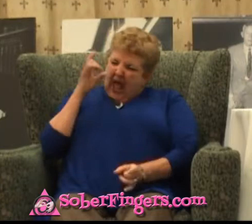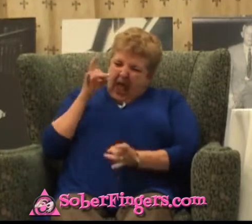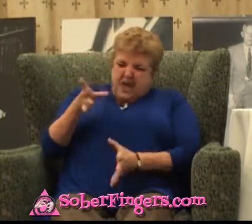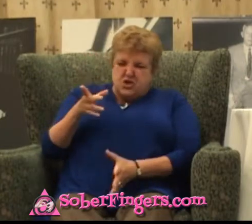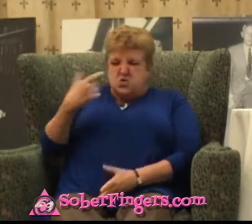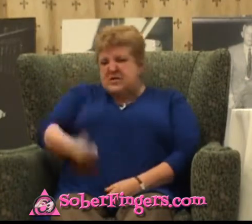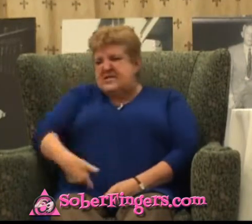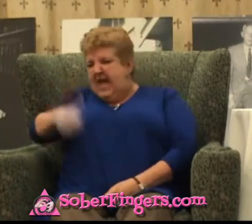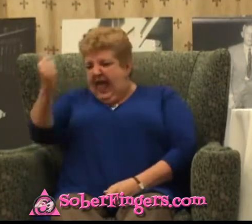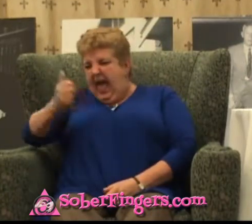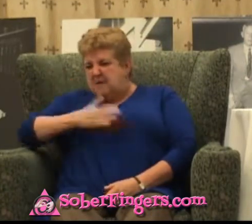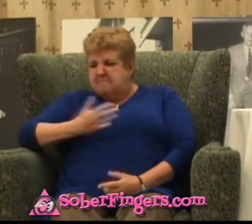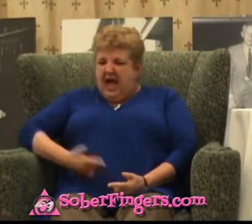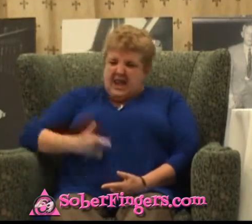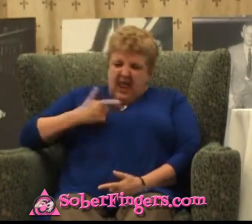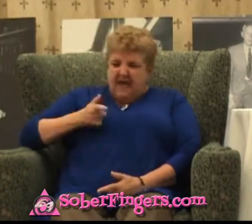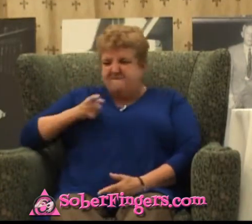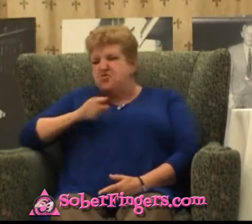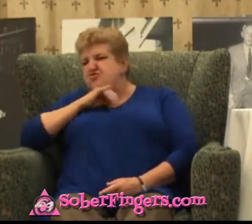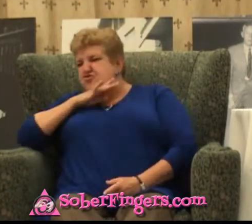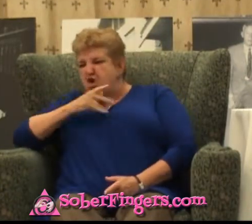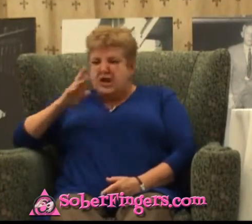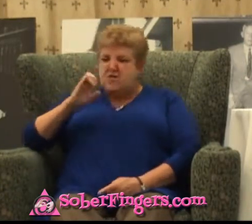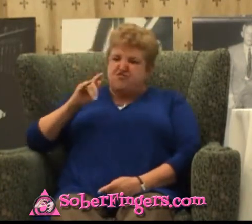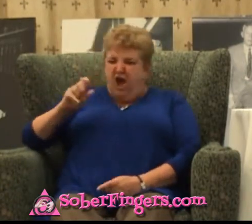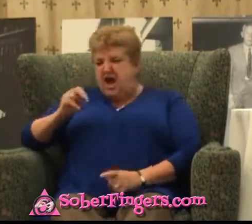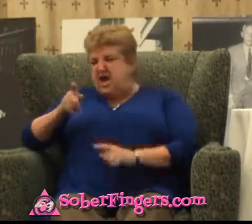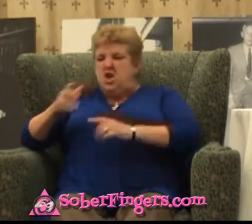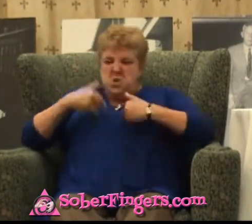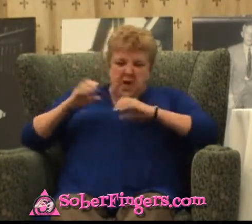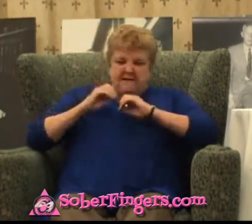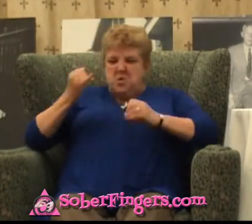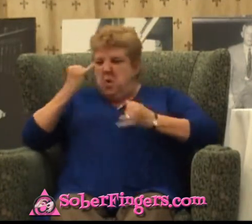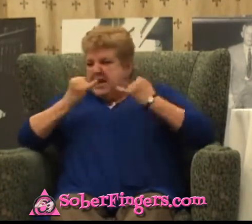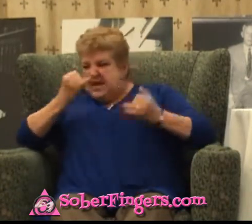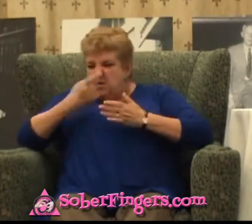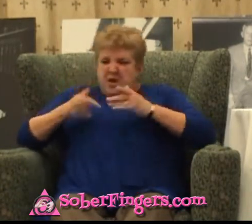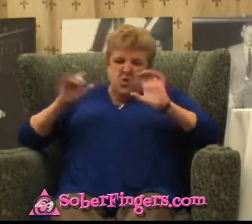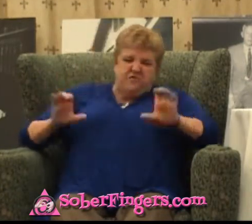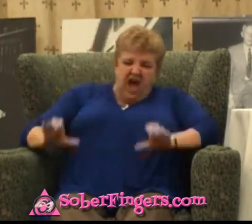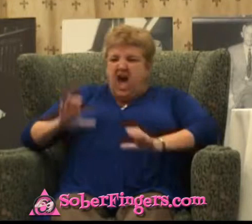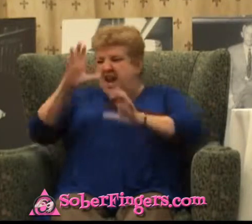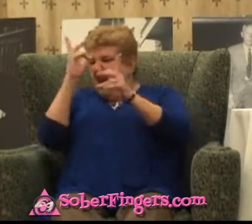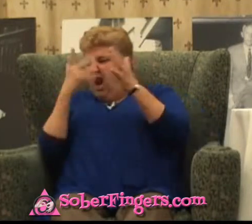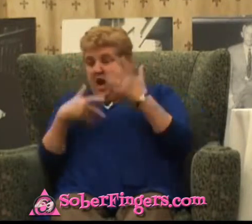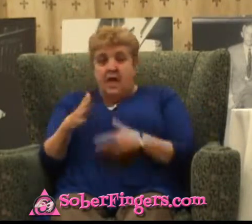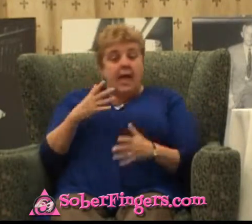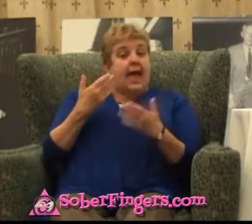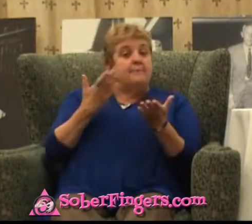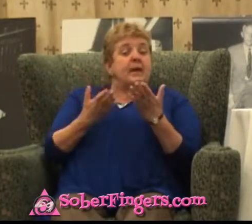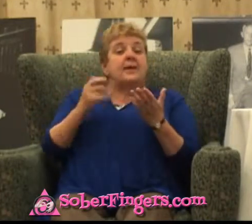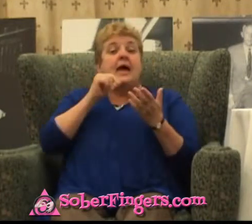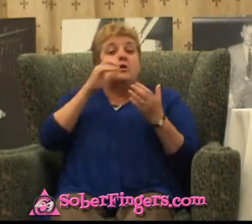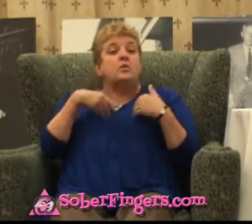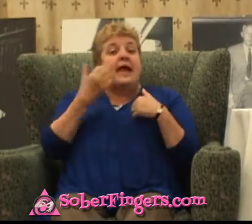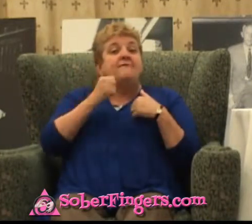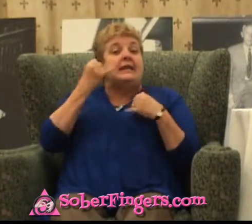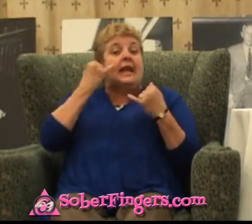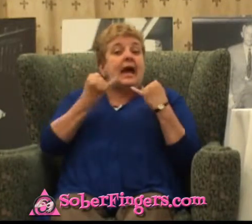you dirty, rotten... You have no idea what you've done, and I may not have any idea either. I am